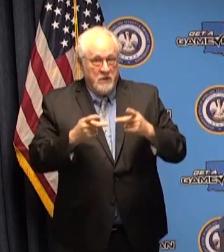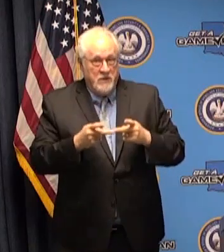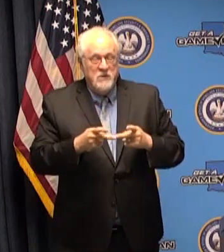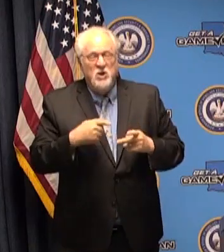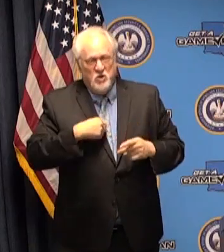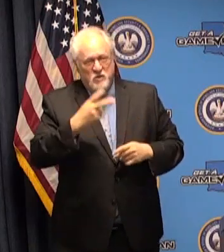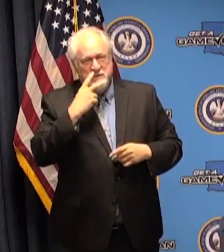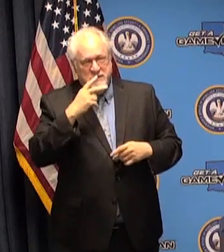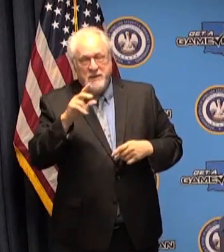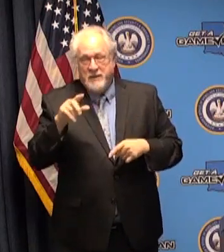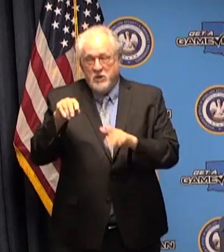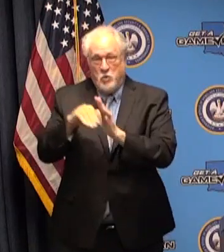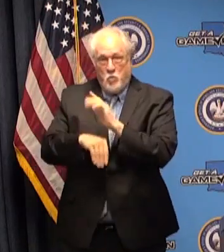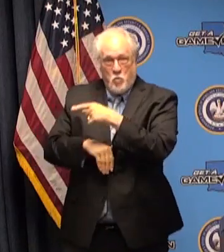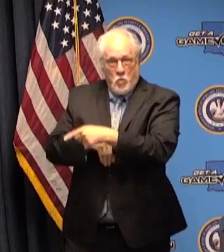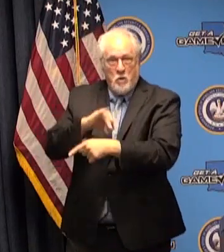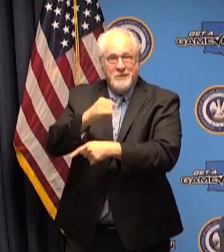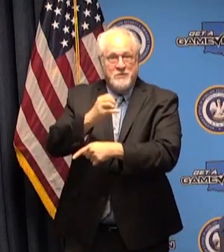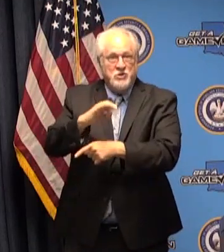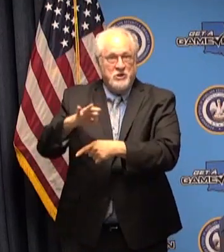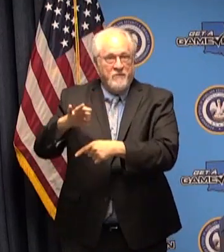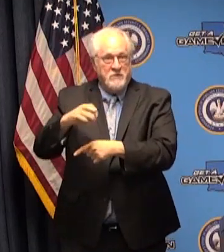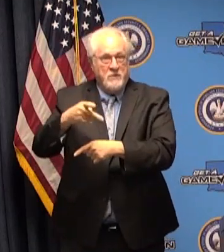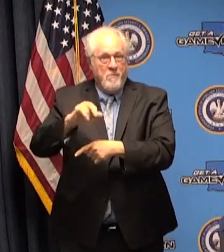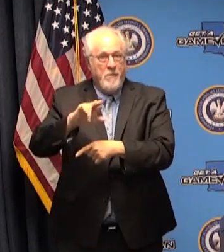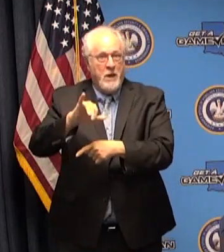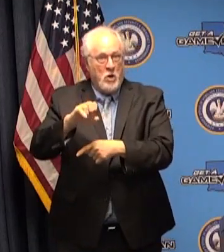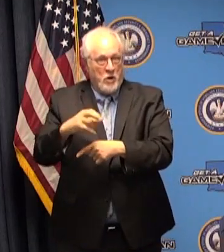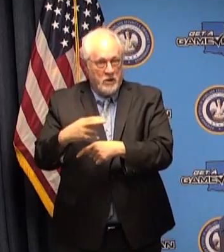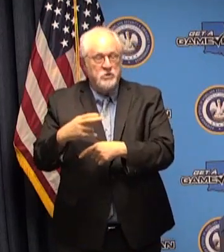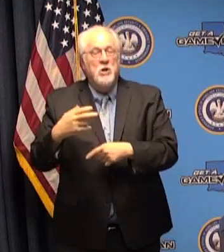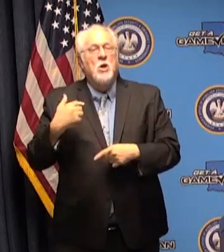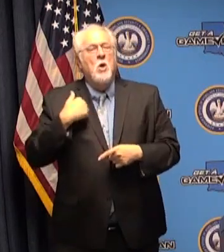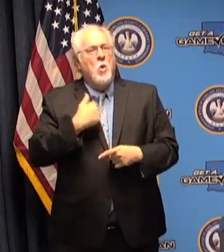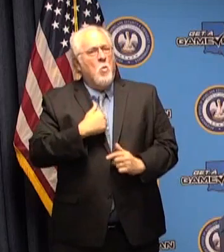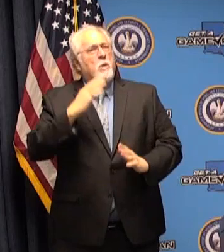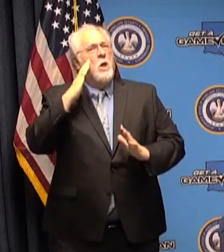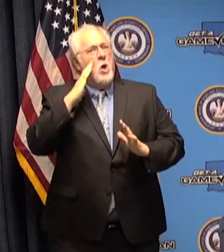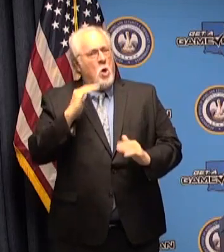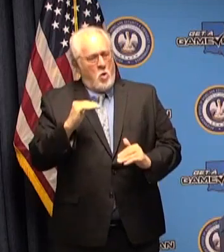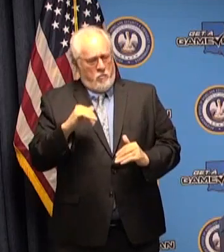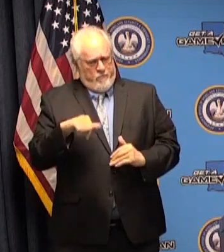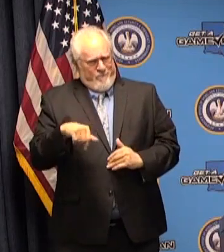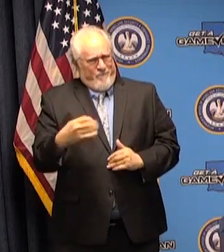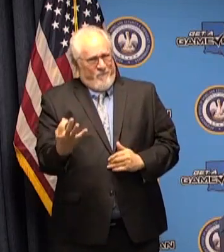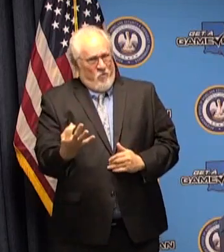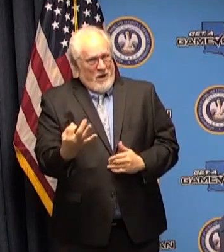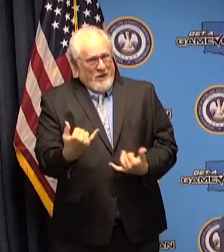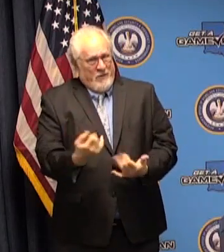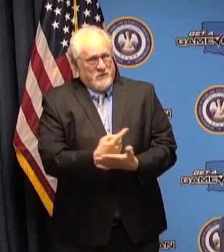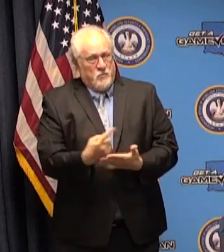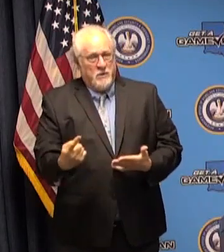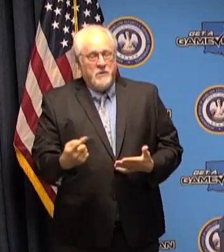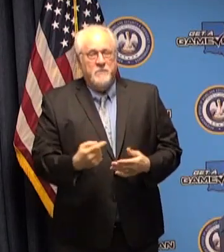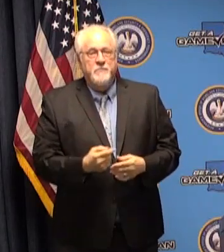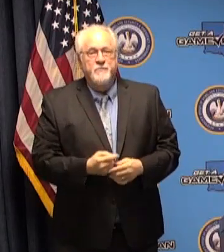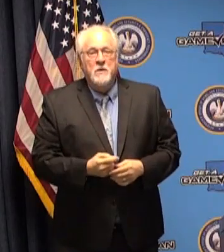online in the New Orleans and Jefferson Parish area, we hope, by Friday of this